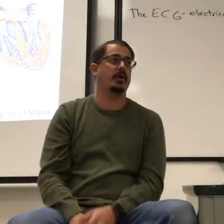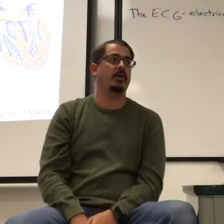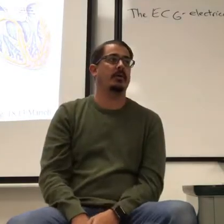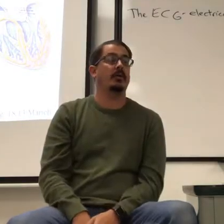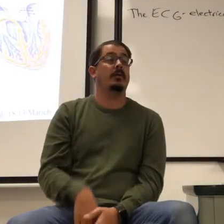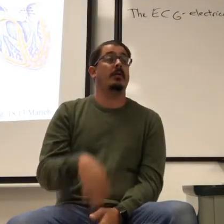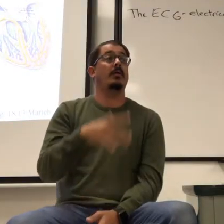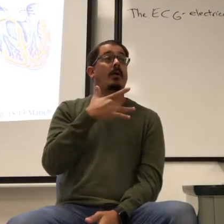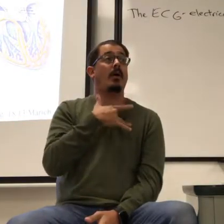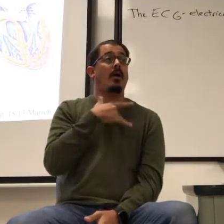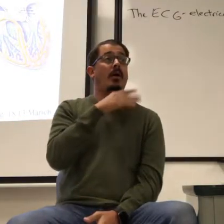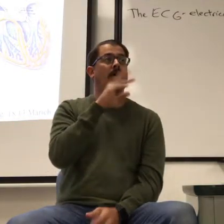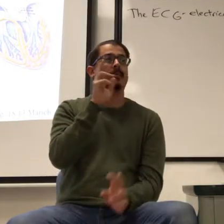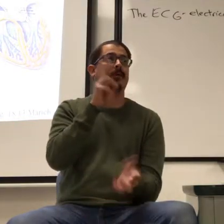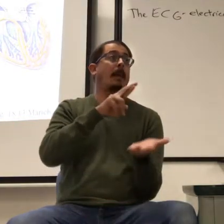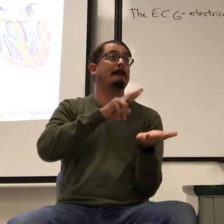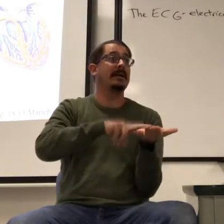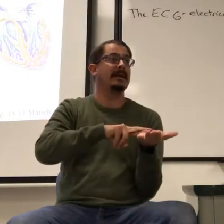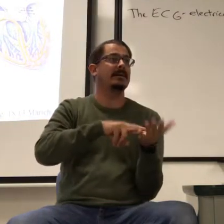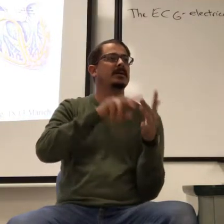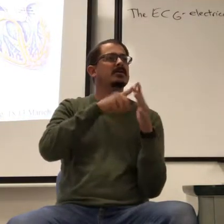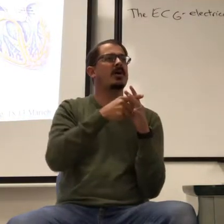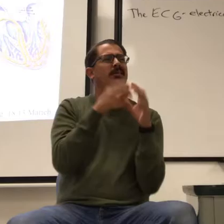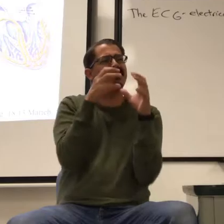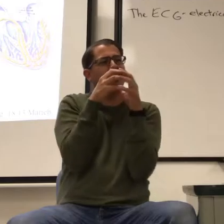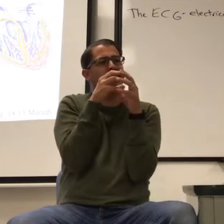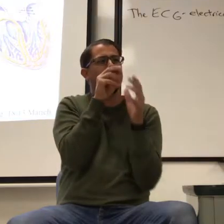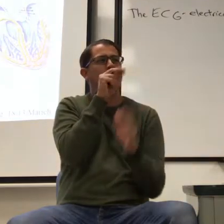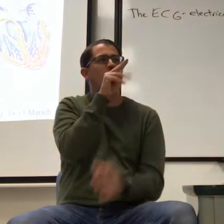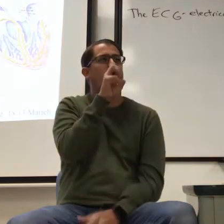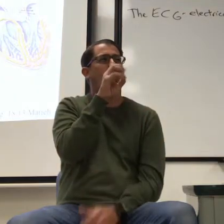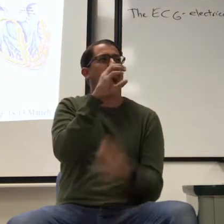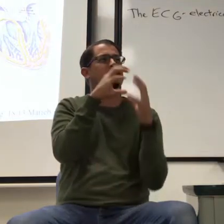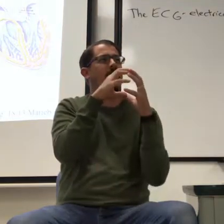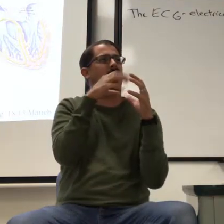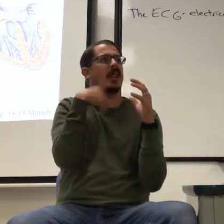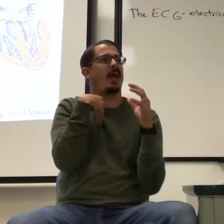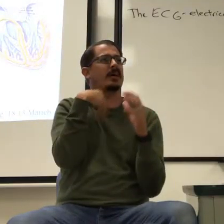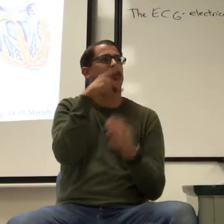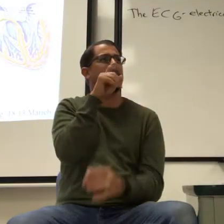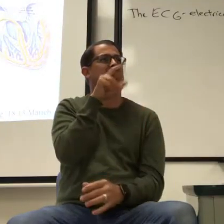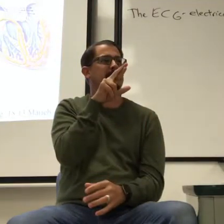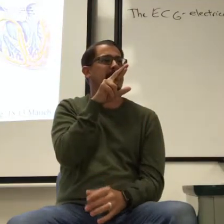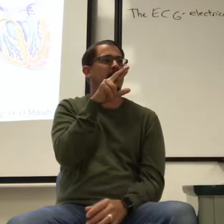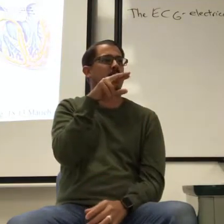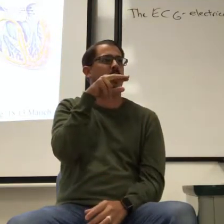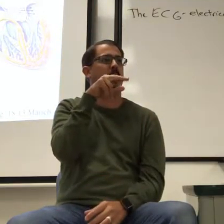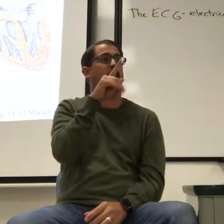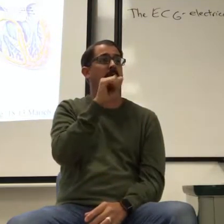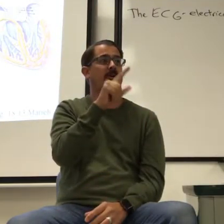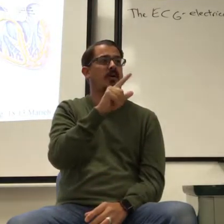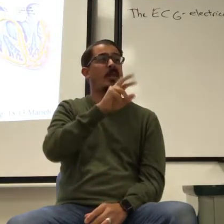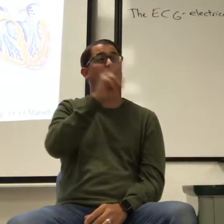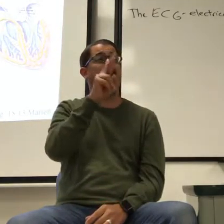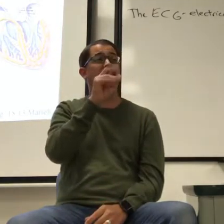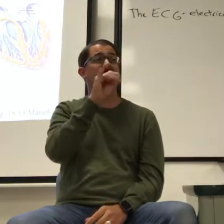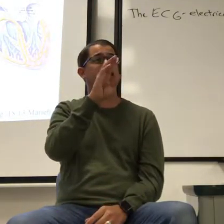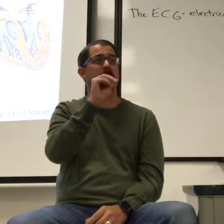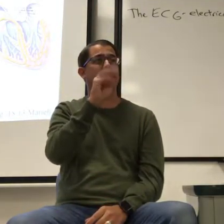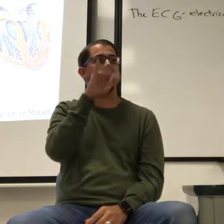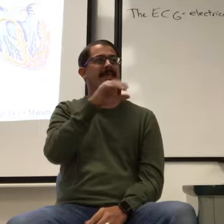beat starts in a little node of cells that have pacemaker potential up there in the right atrium. That is the SA